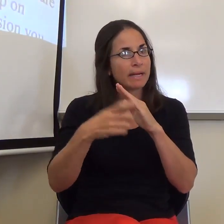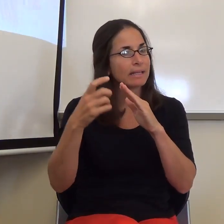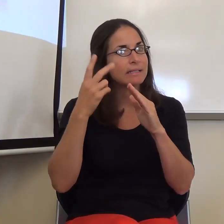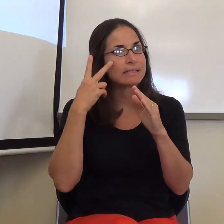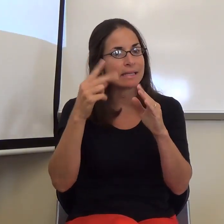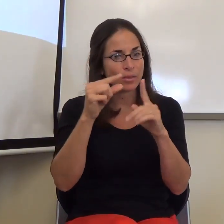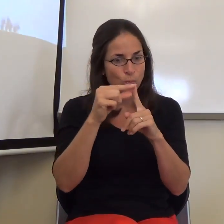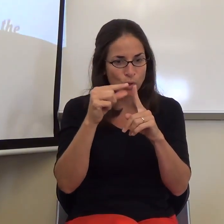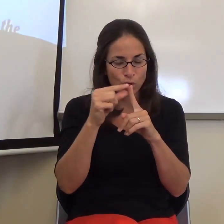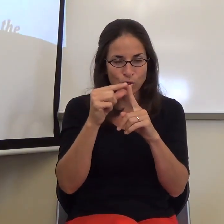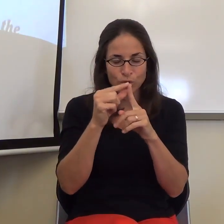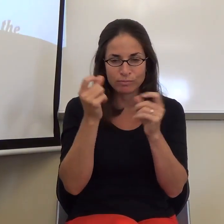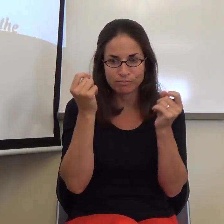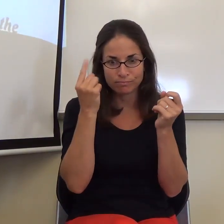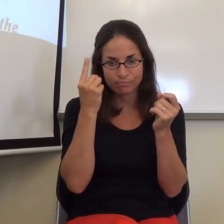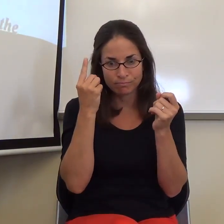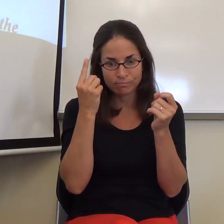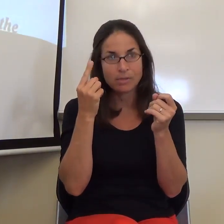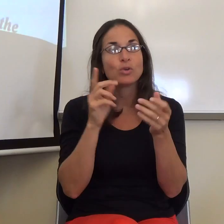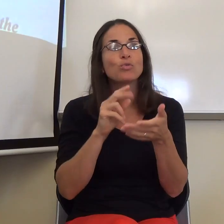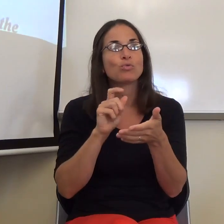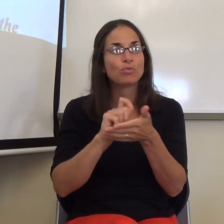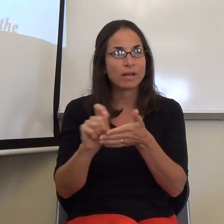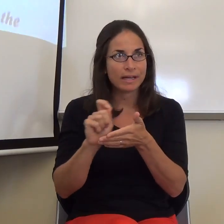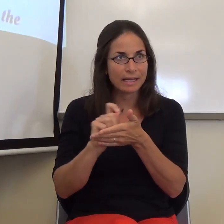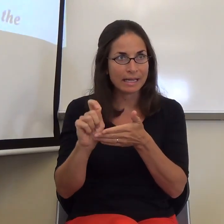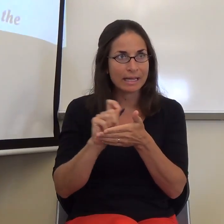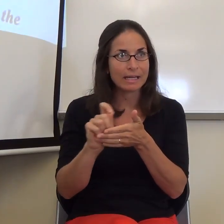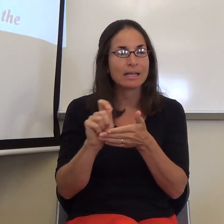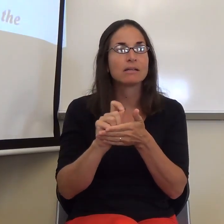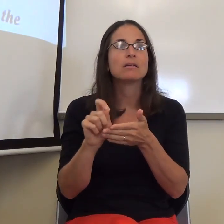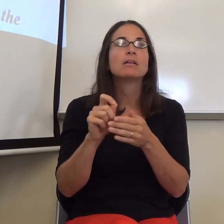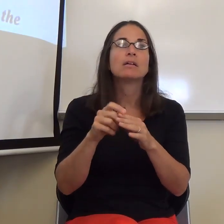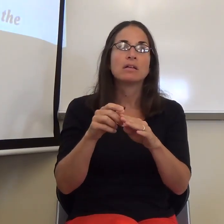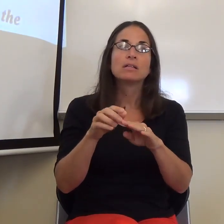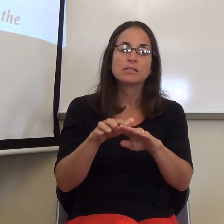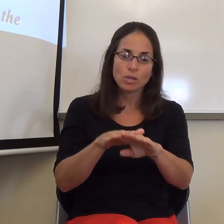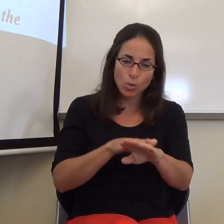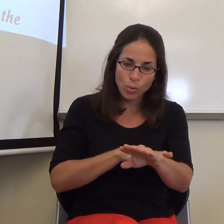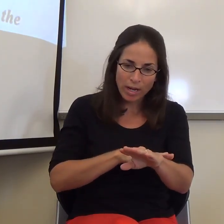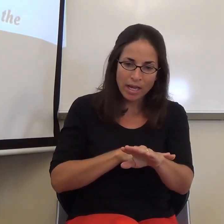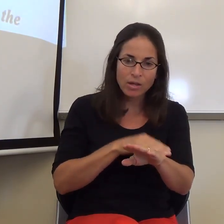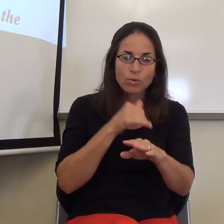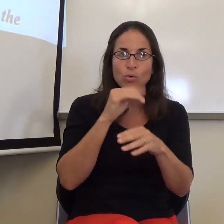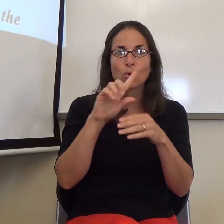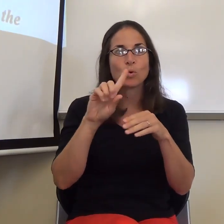word. Writing, I want you to slow down a little bit. Don't just use the first word that comes to